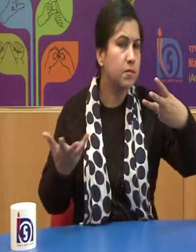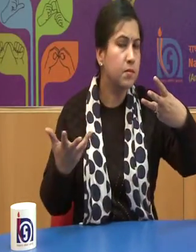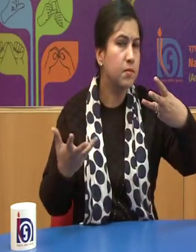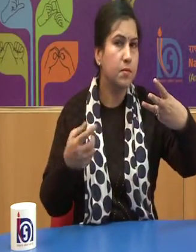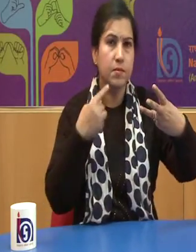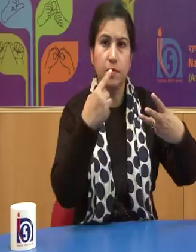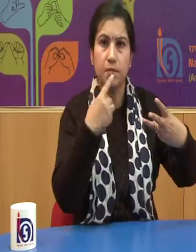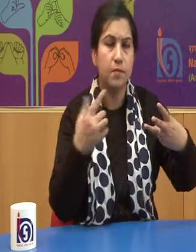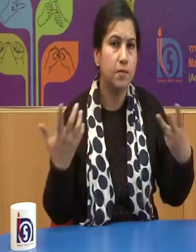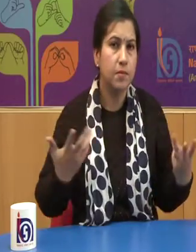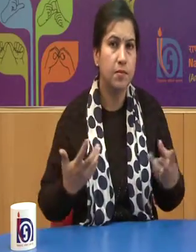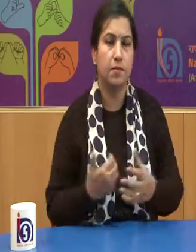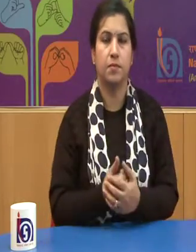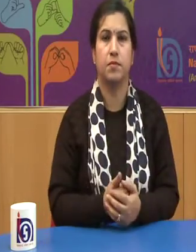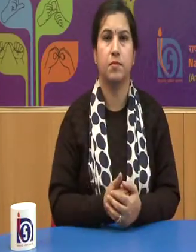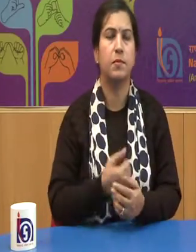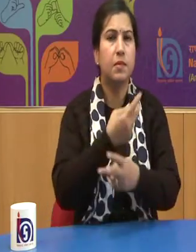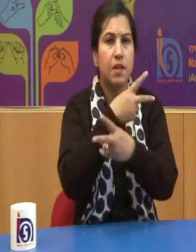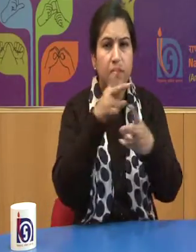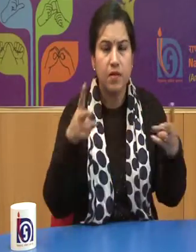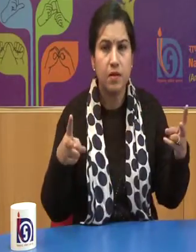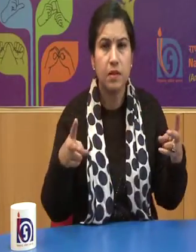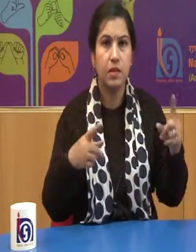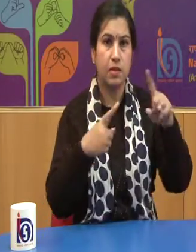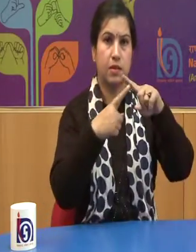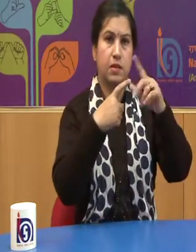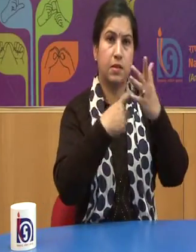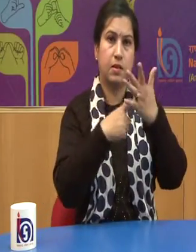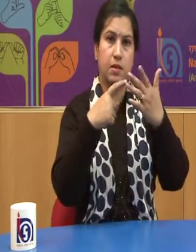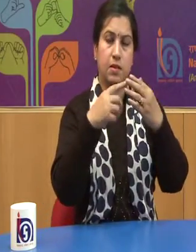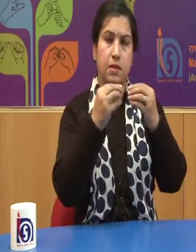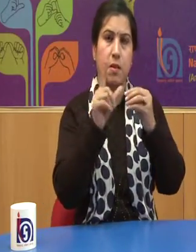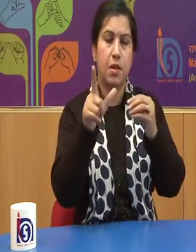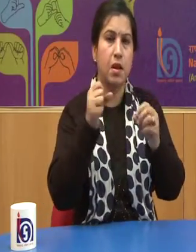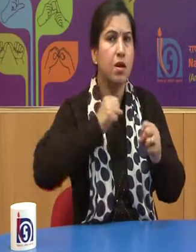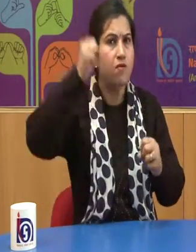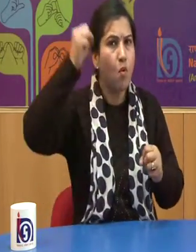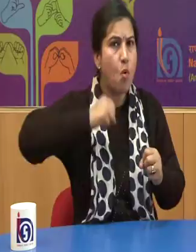Third, we discussed about various tribal revolts like